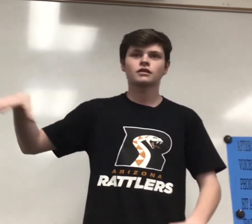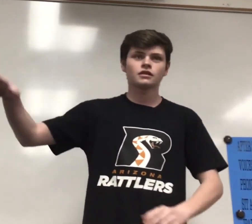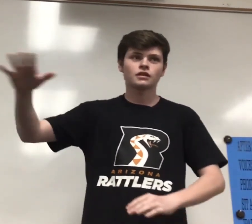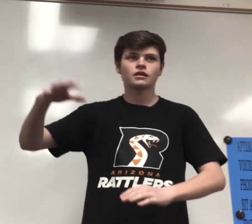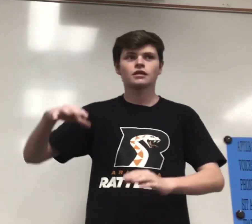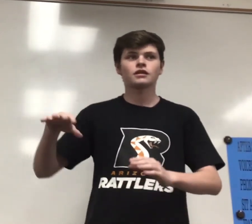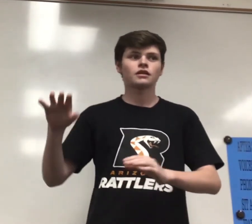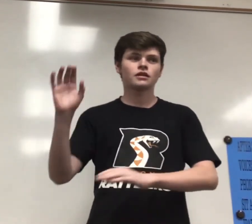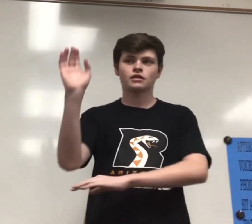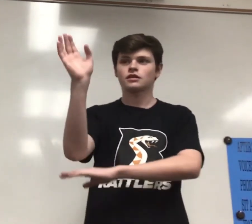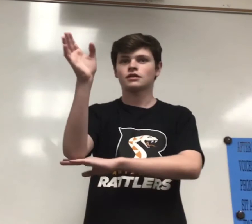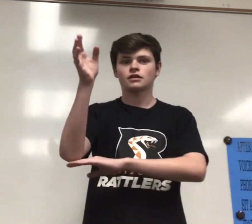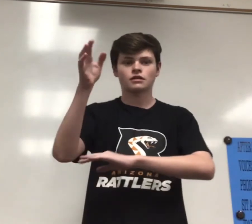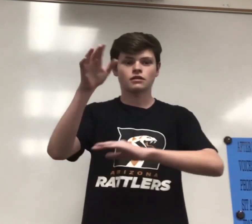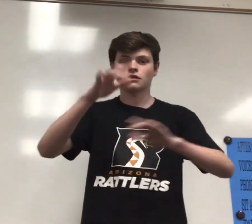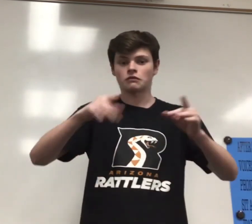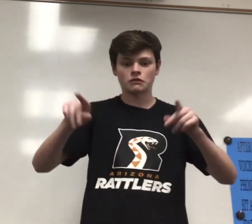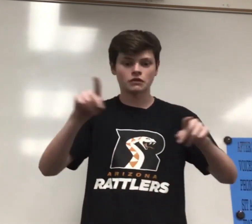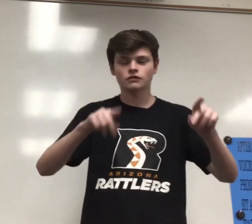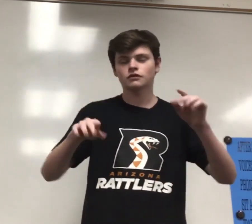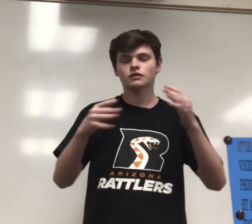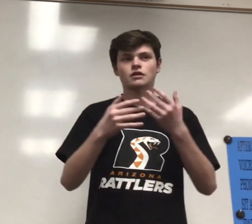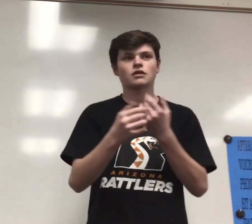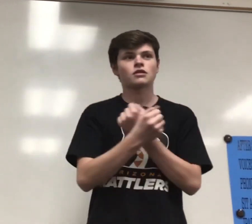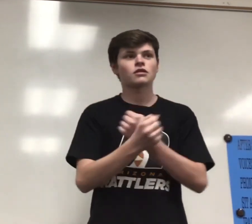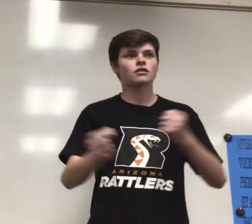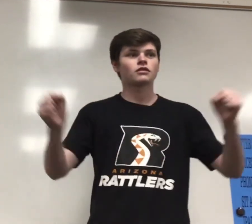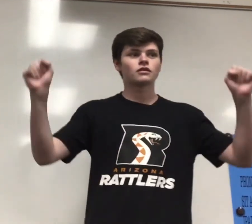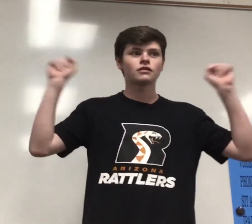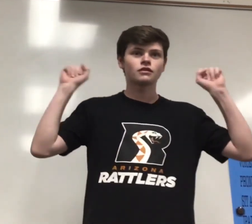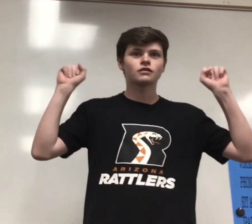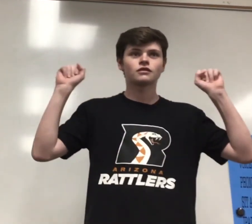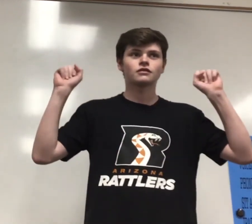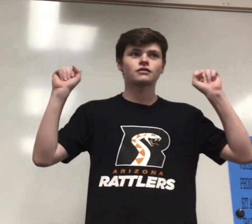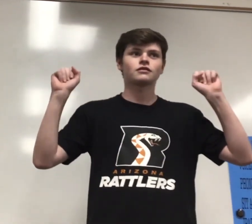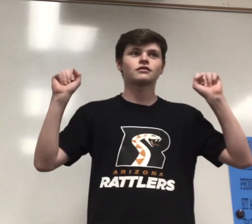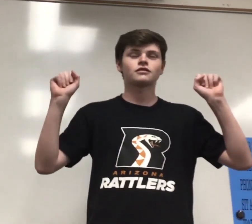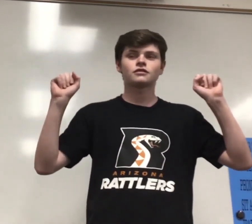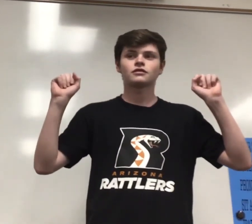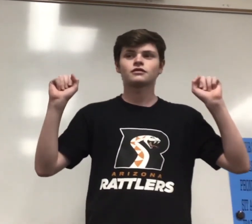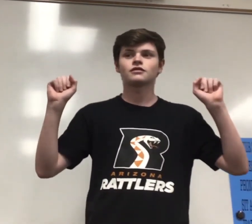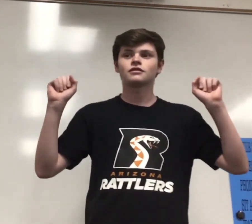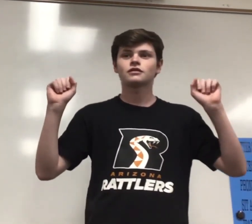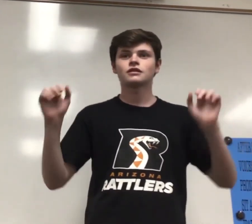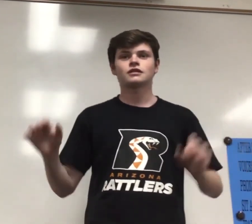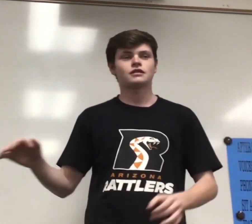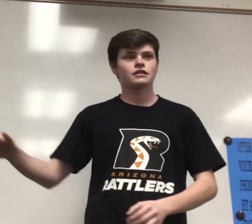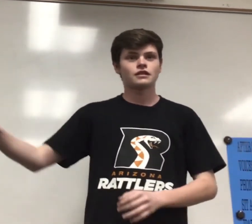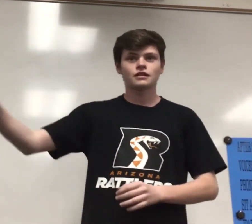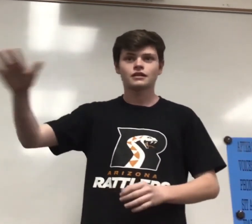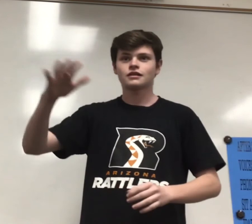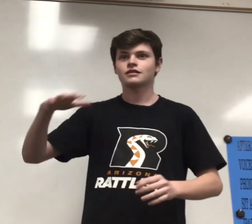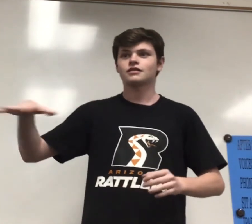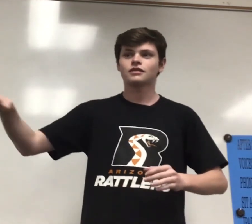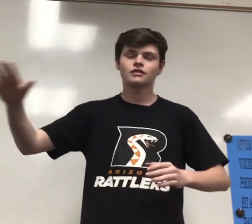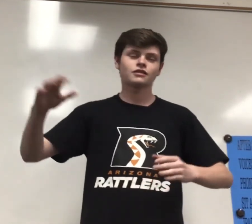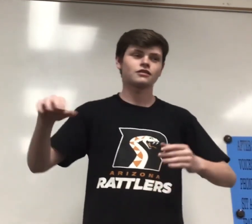land of the free and of